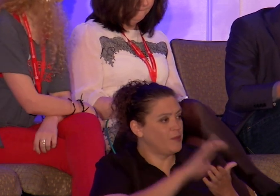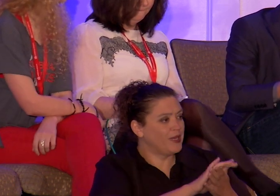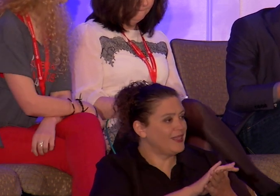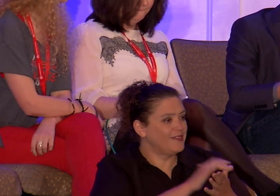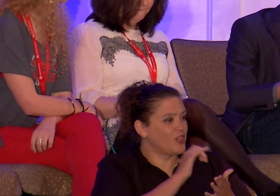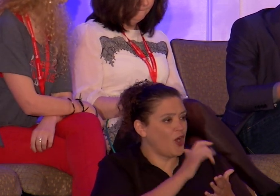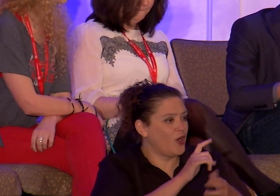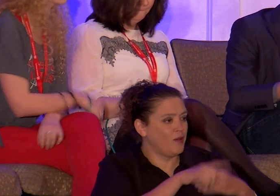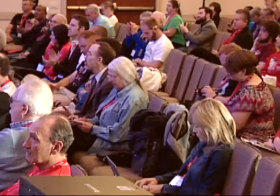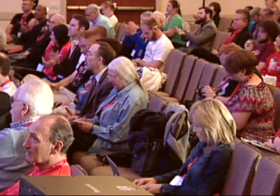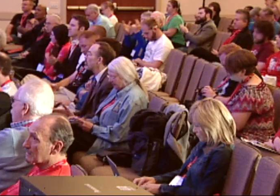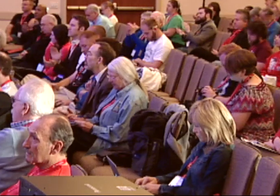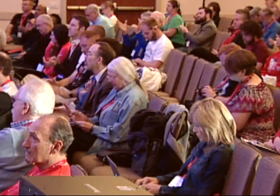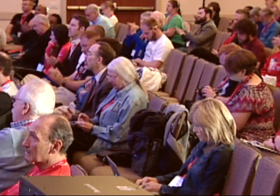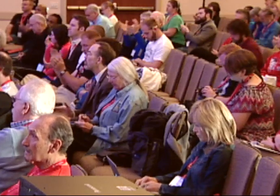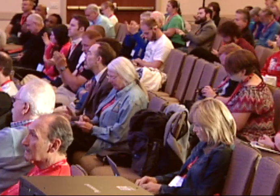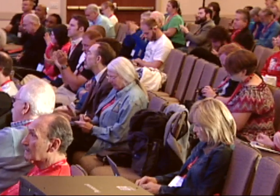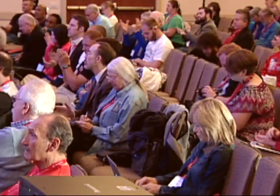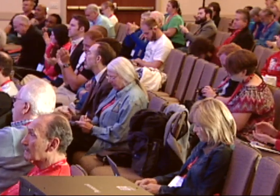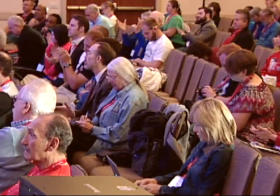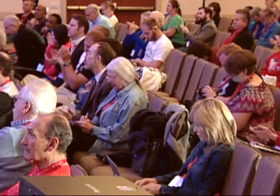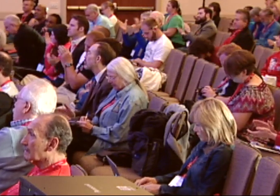cultures...